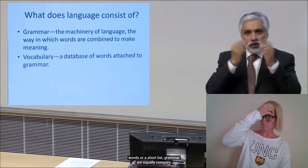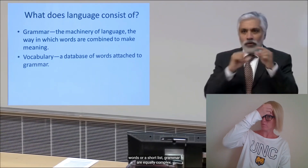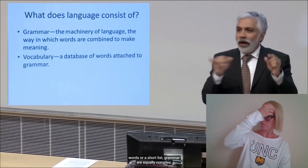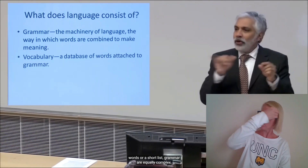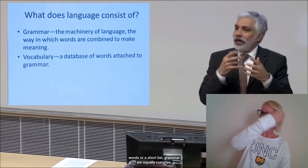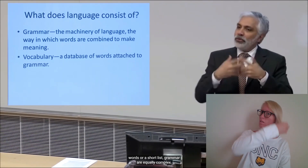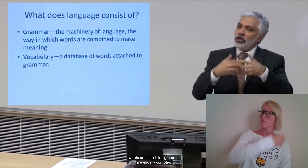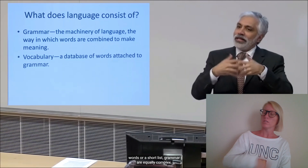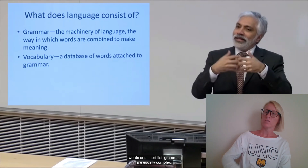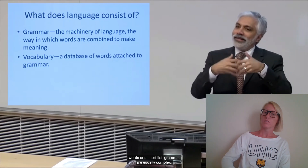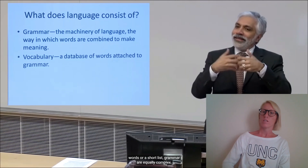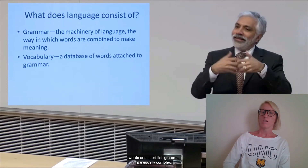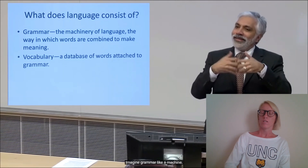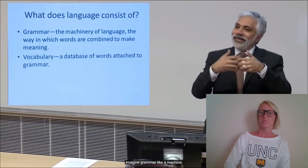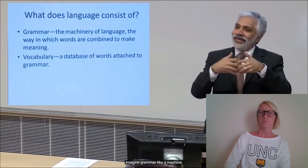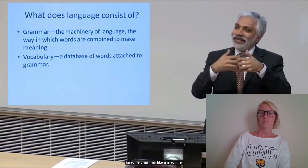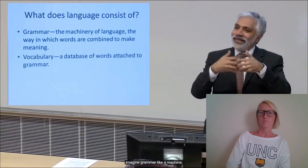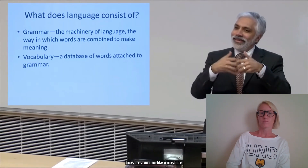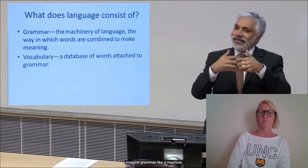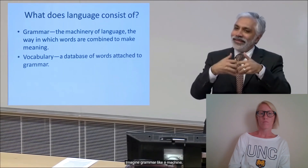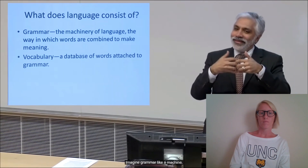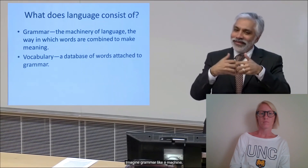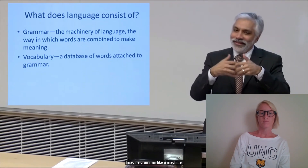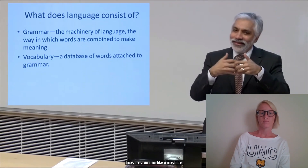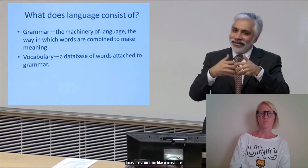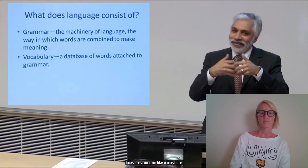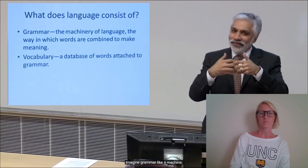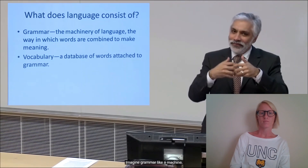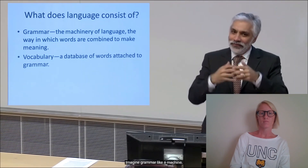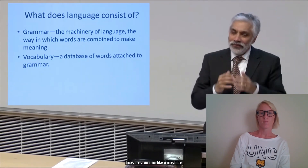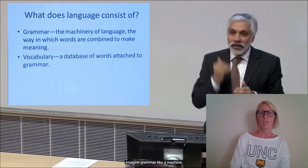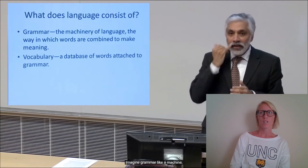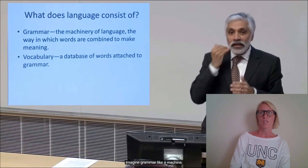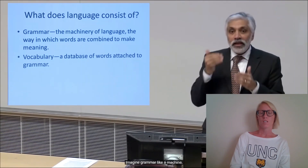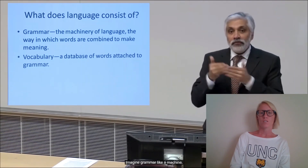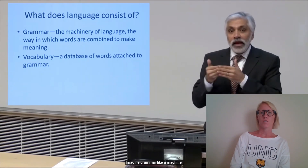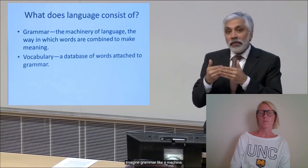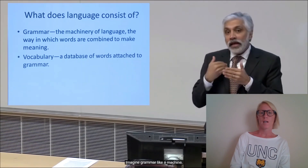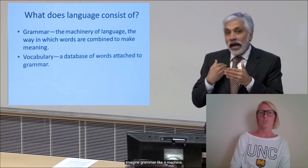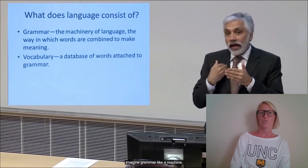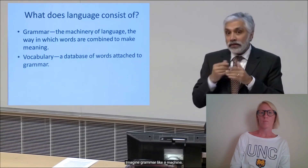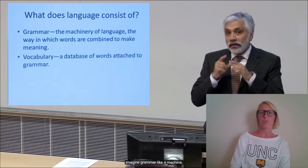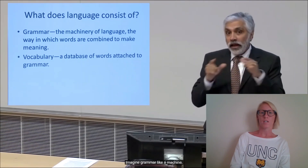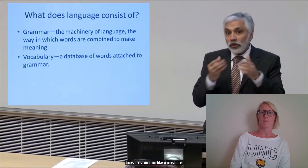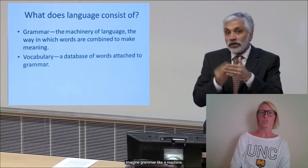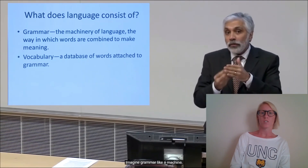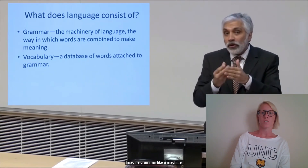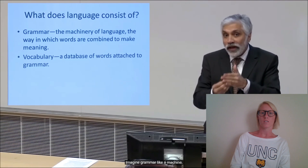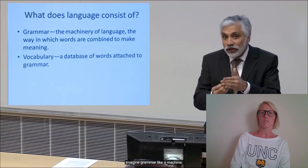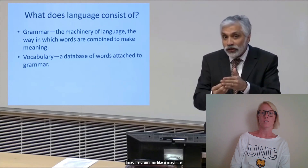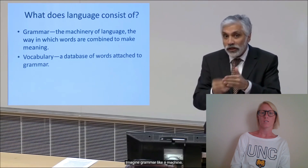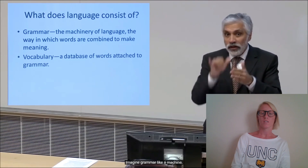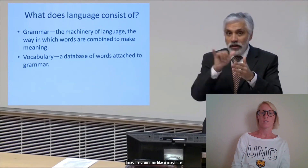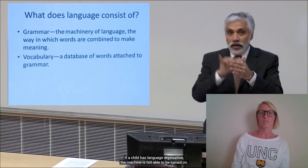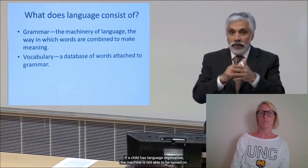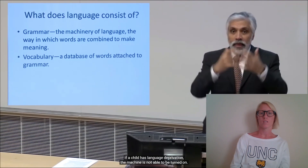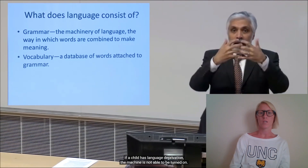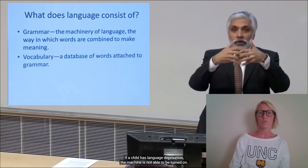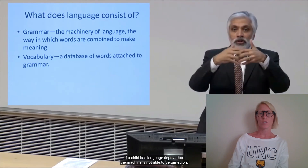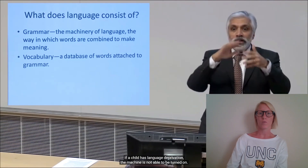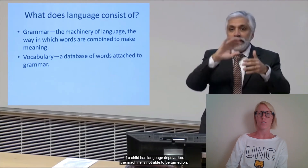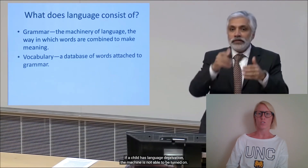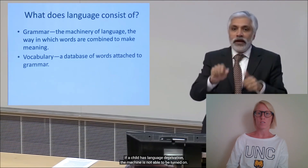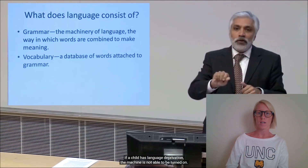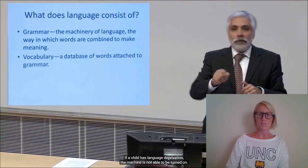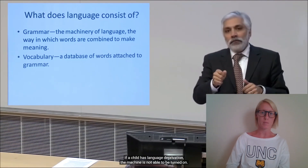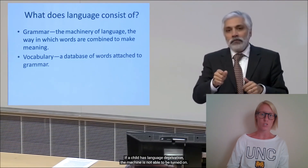different. Imagine grammar like a machine. You can imagine grammar like a machine. If a child